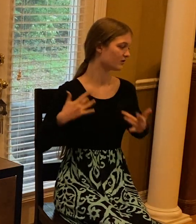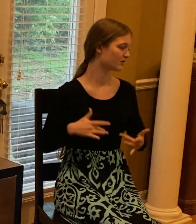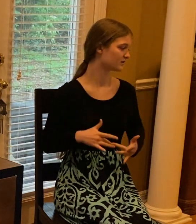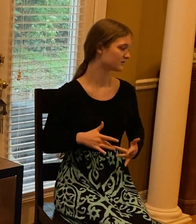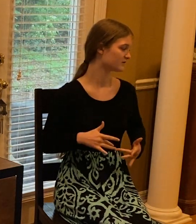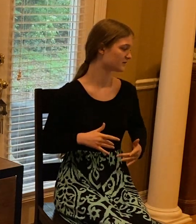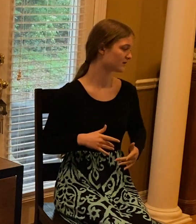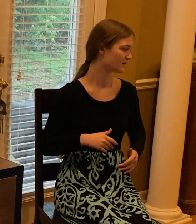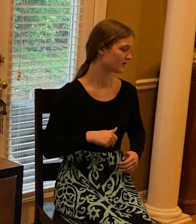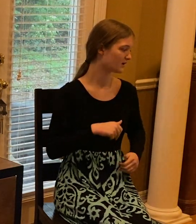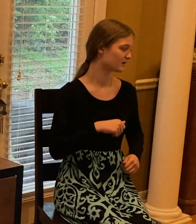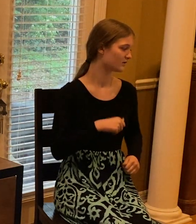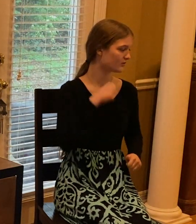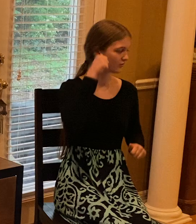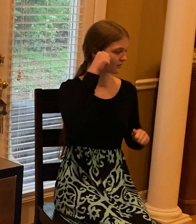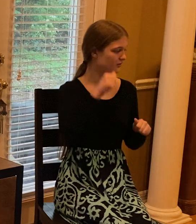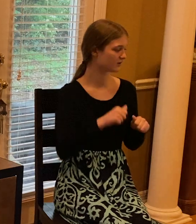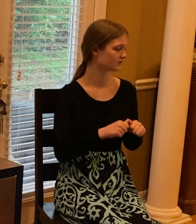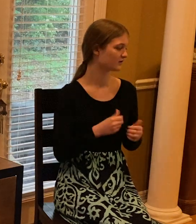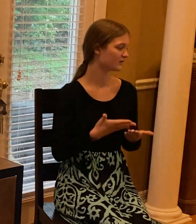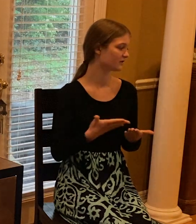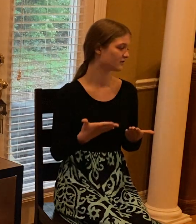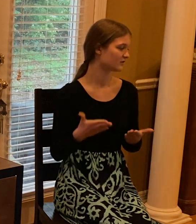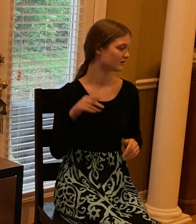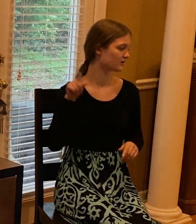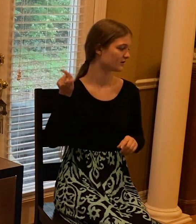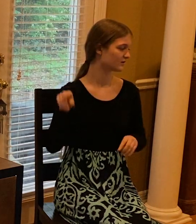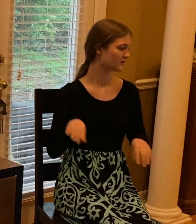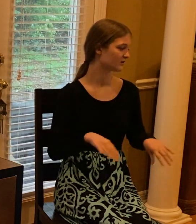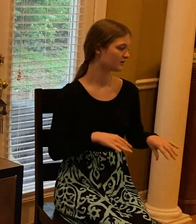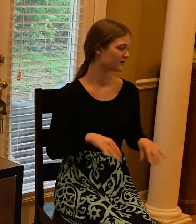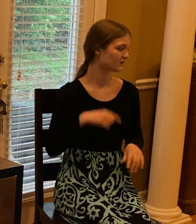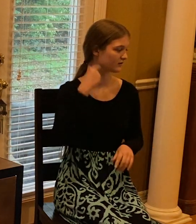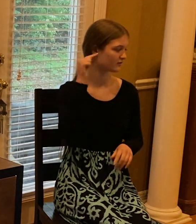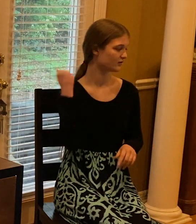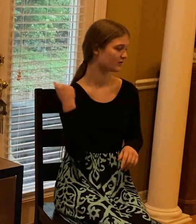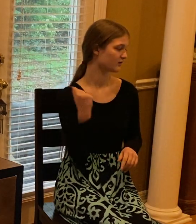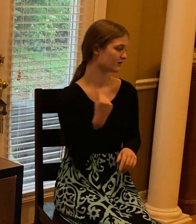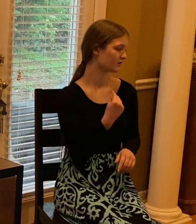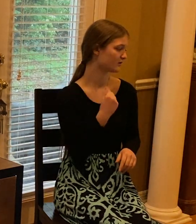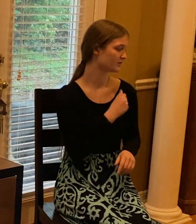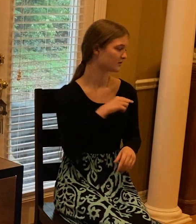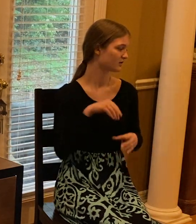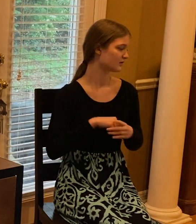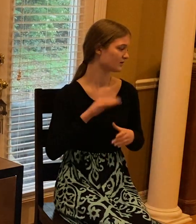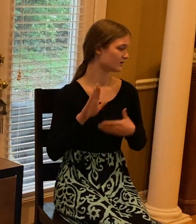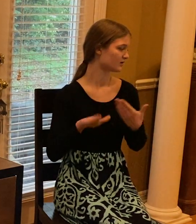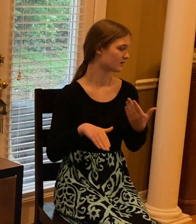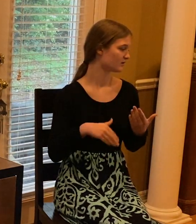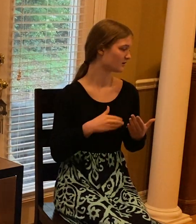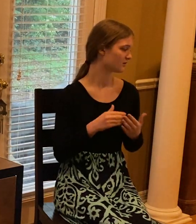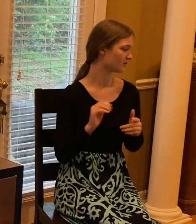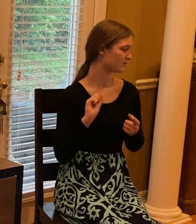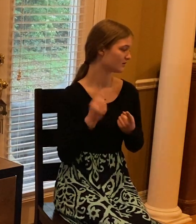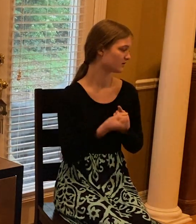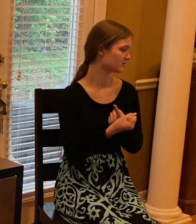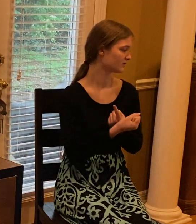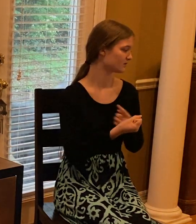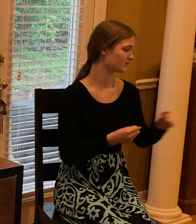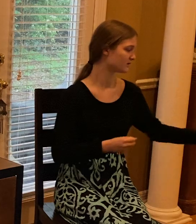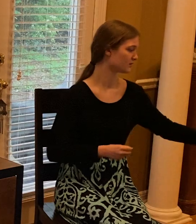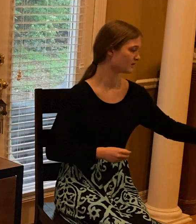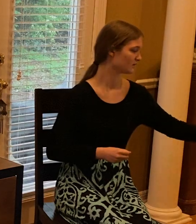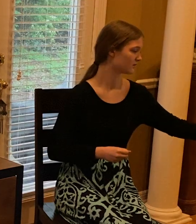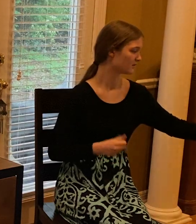hearts and to reflect on what you have done for us in any and all